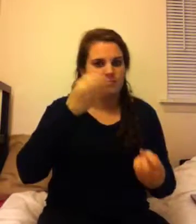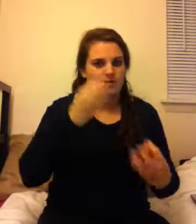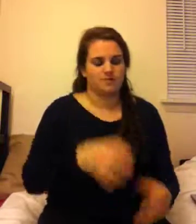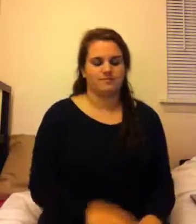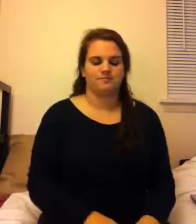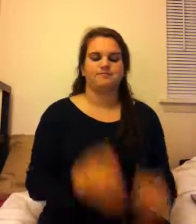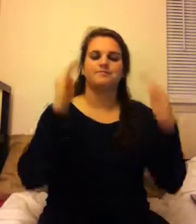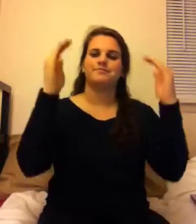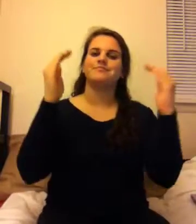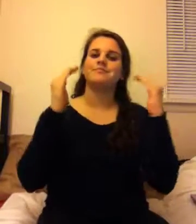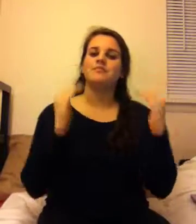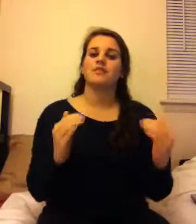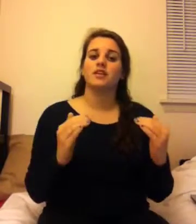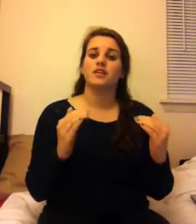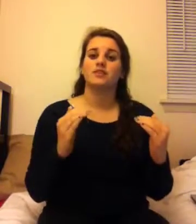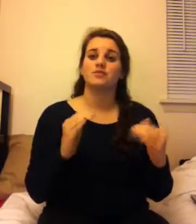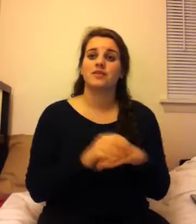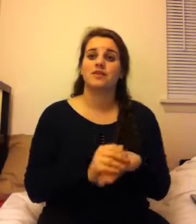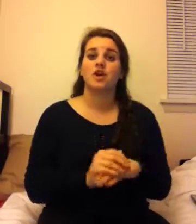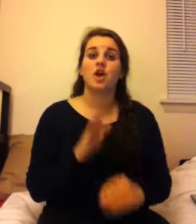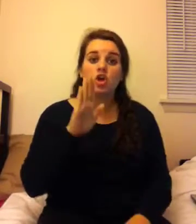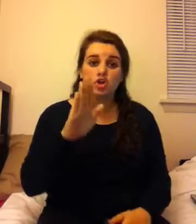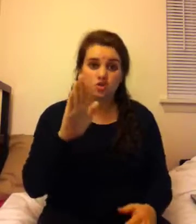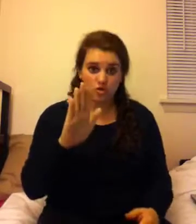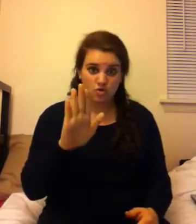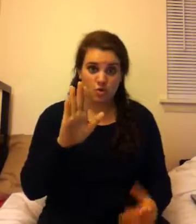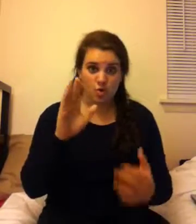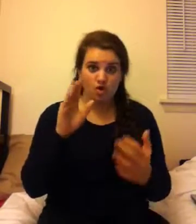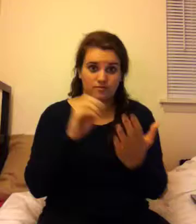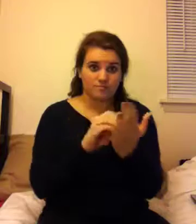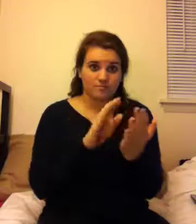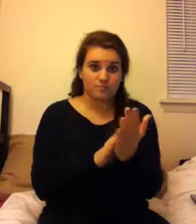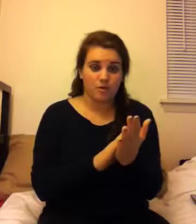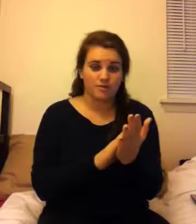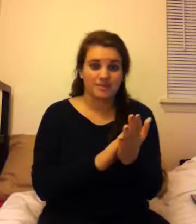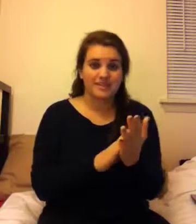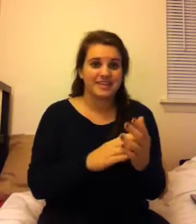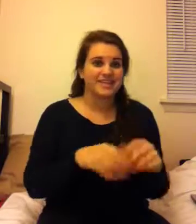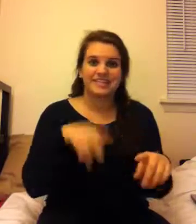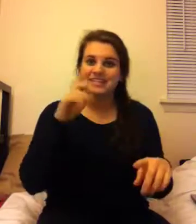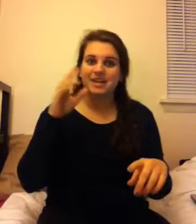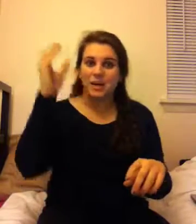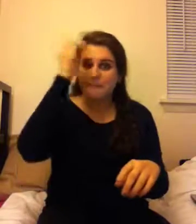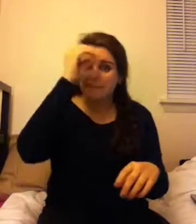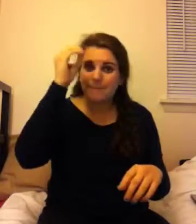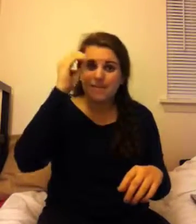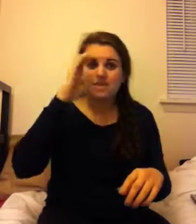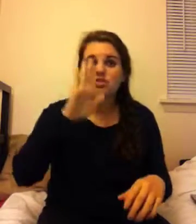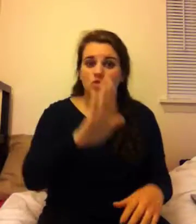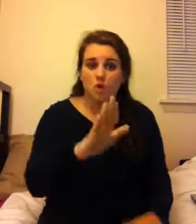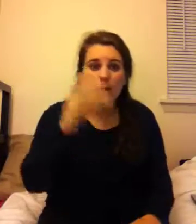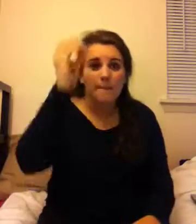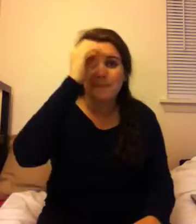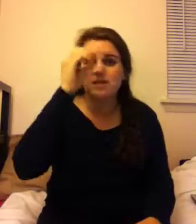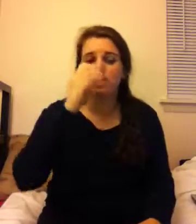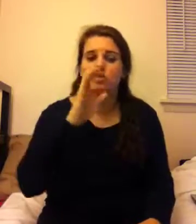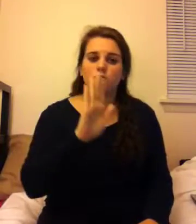notes. Now, you may have strong feelings about subjects, and the teacher is giving the